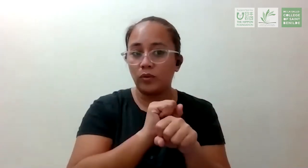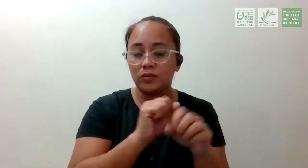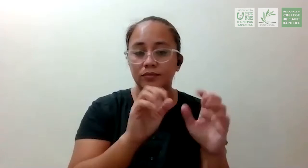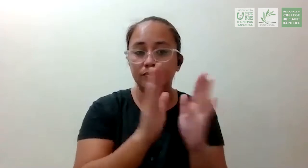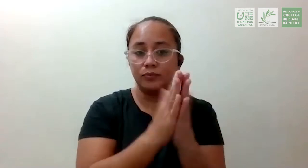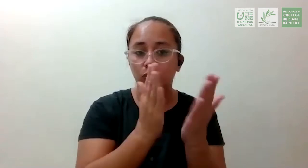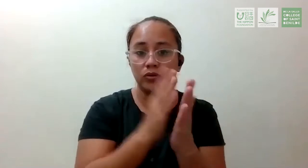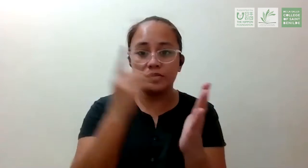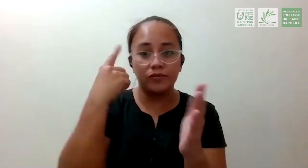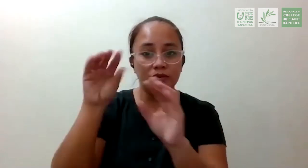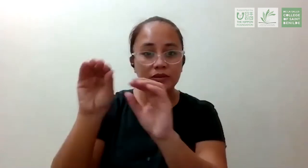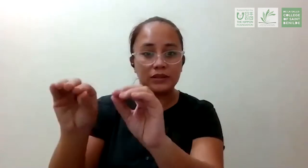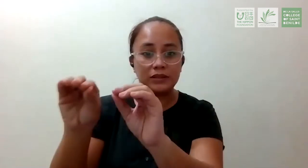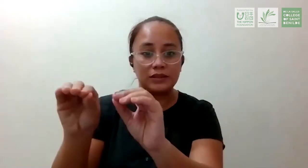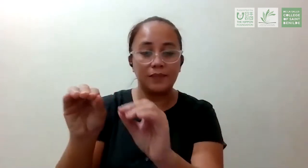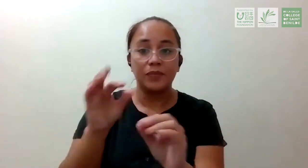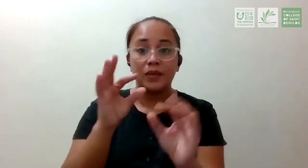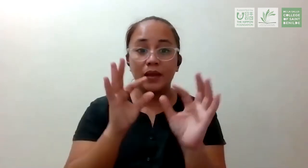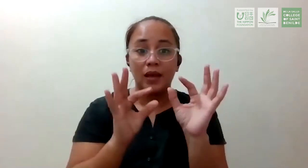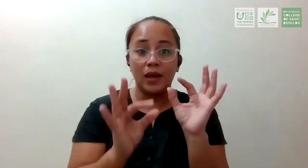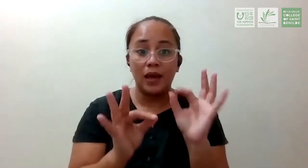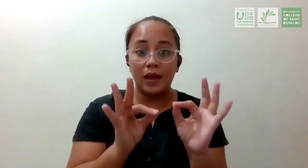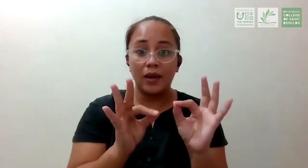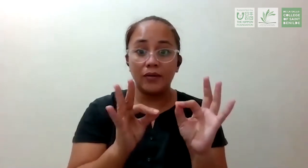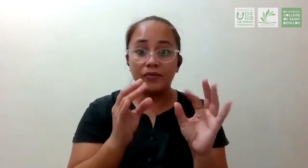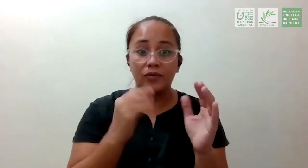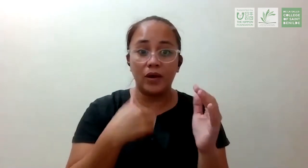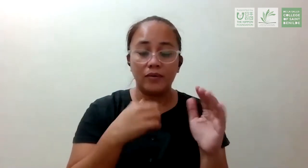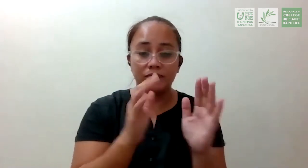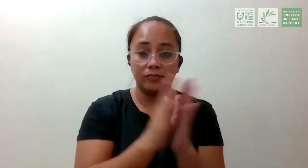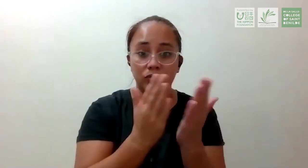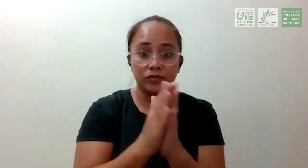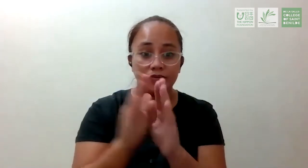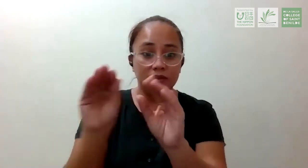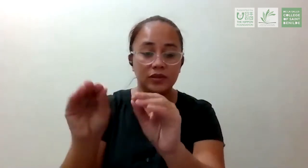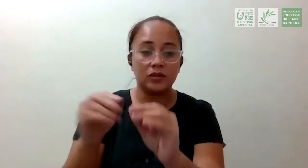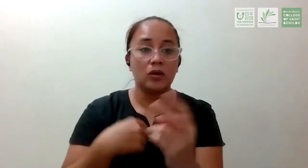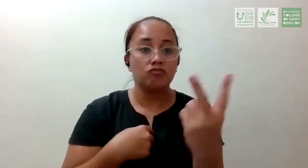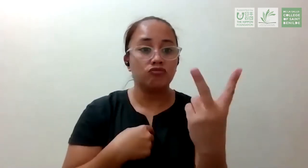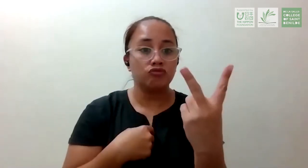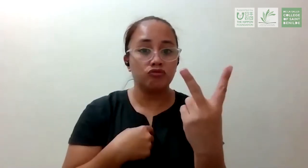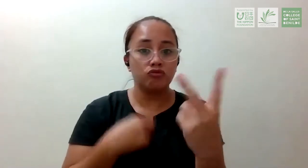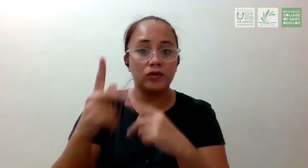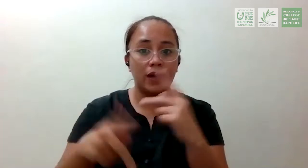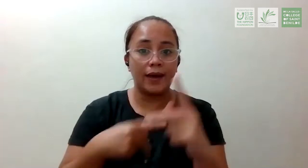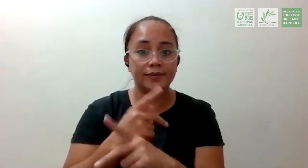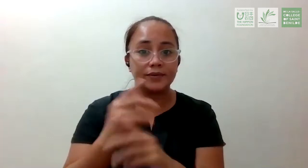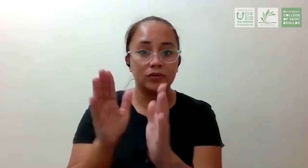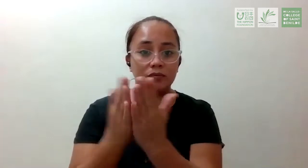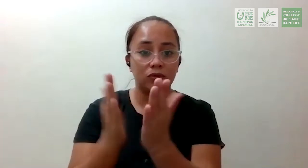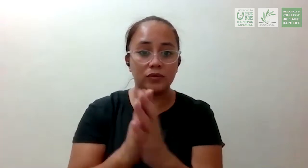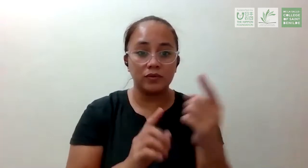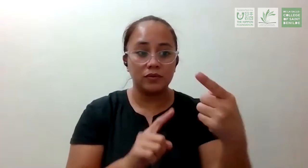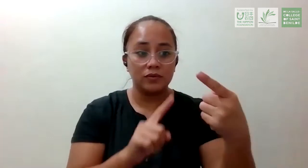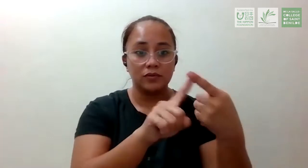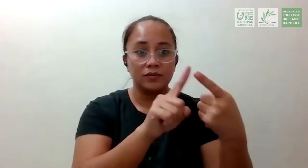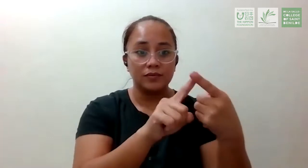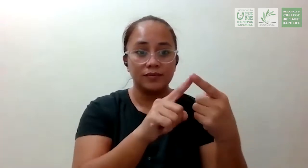we have books for teaching, we have two different kinds of books. We have textbooks